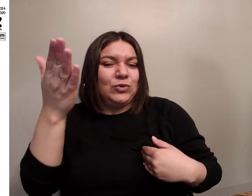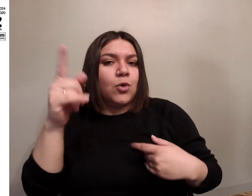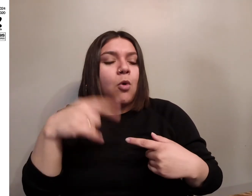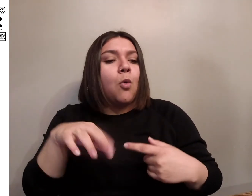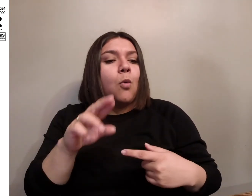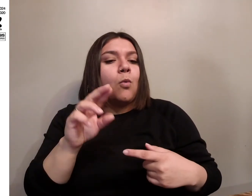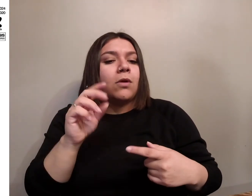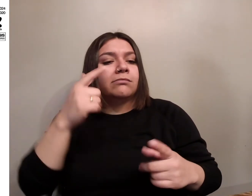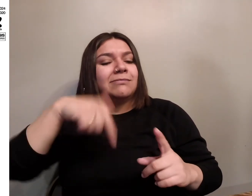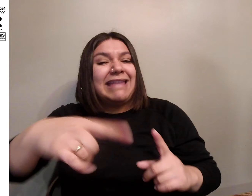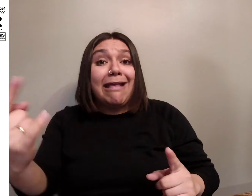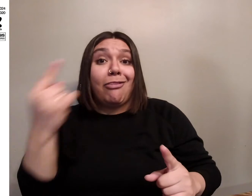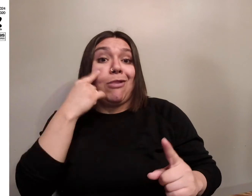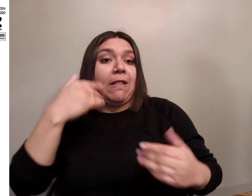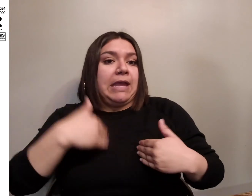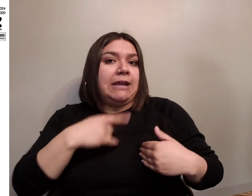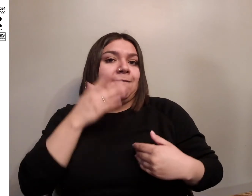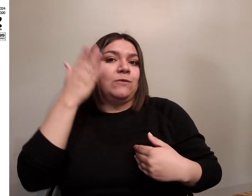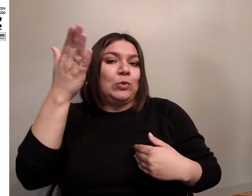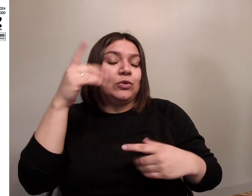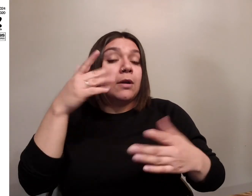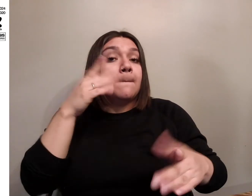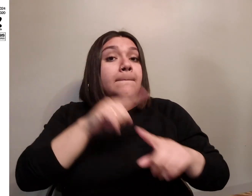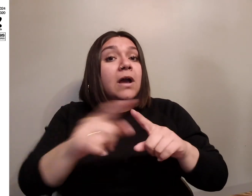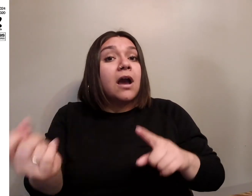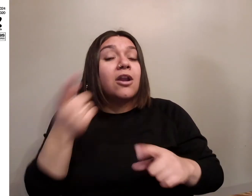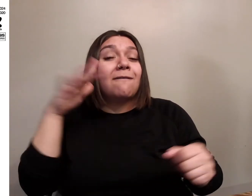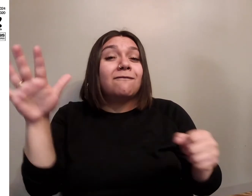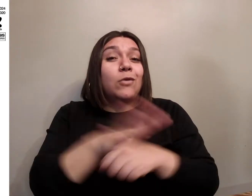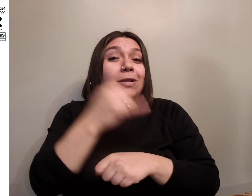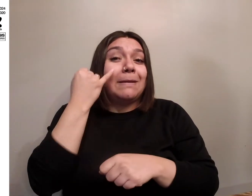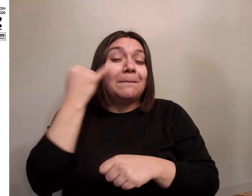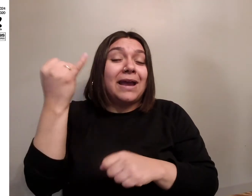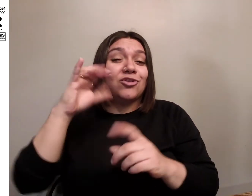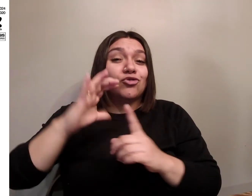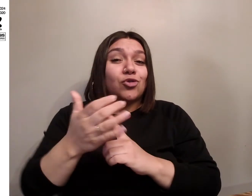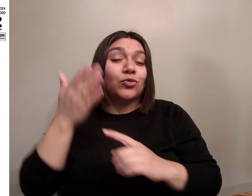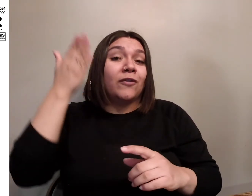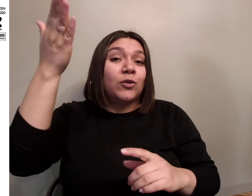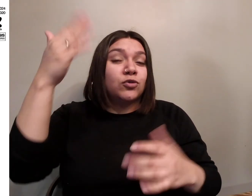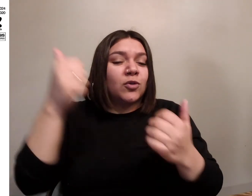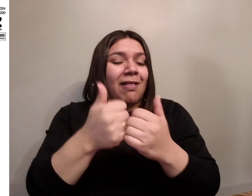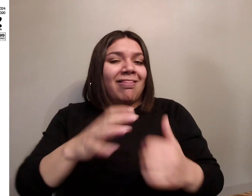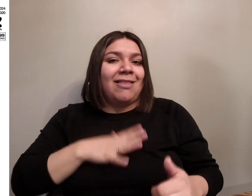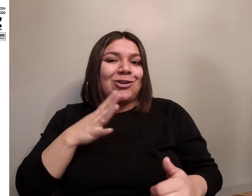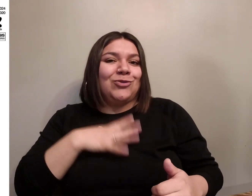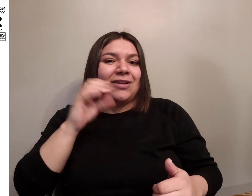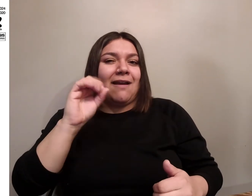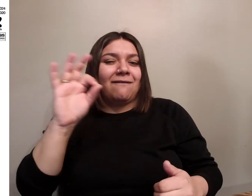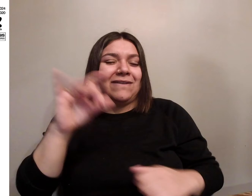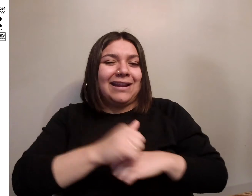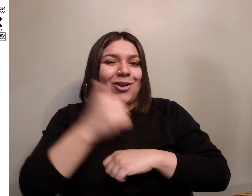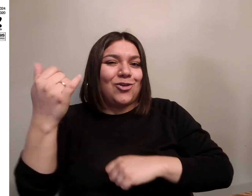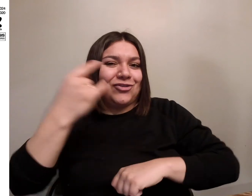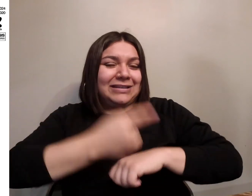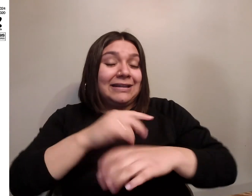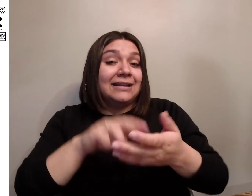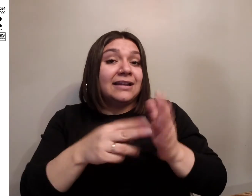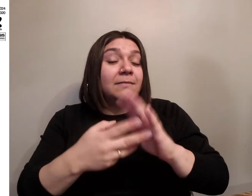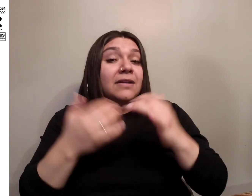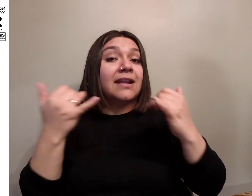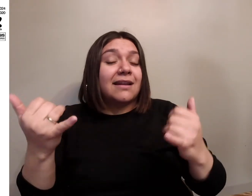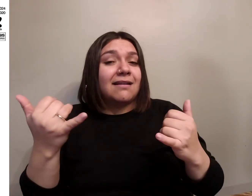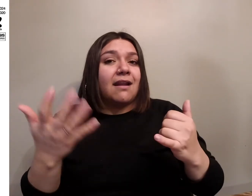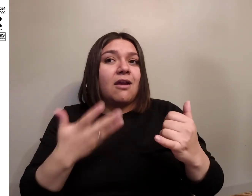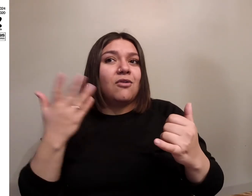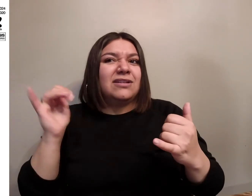sense that our grandparents had a future or thought they did. Fully imagined cultural futures were the luxury of another